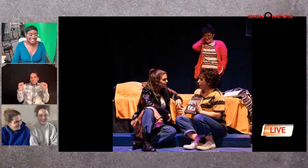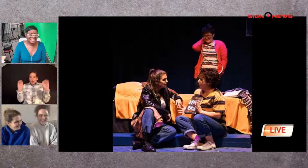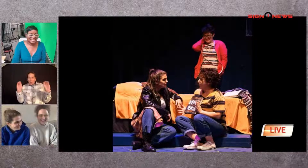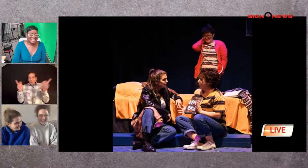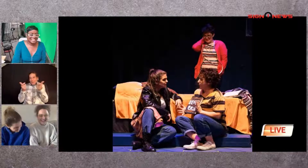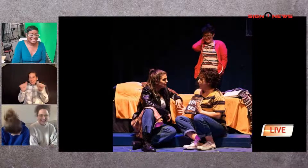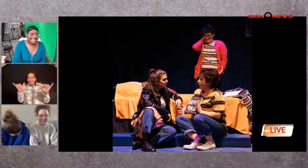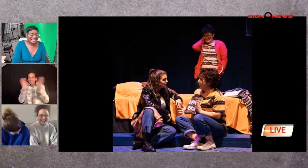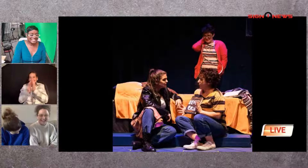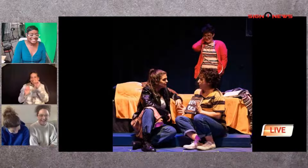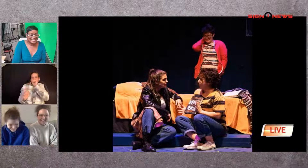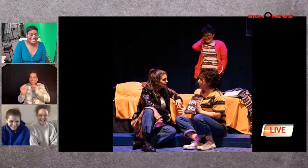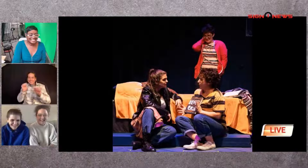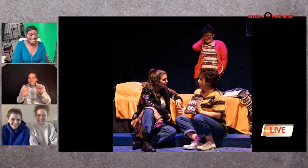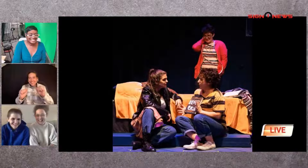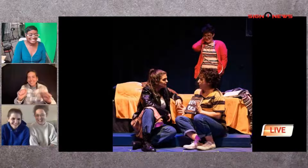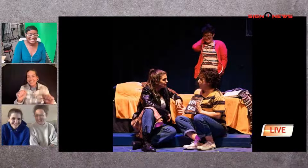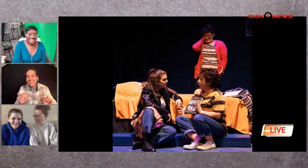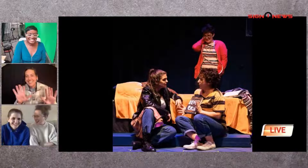that?